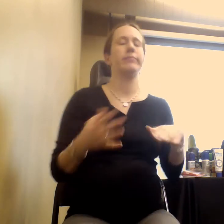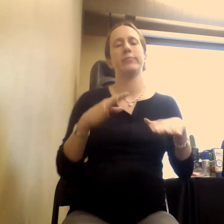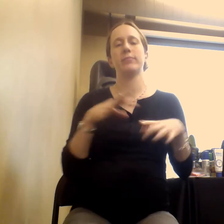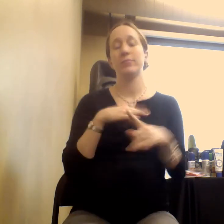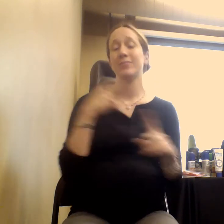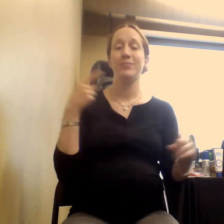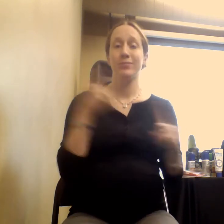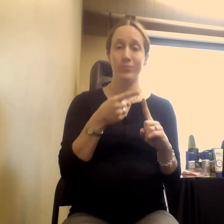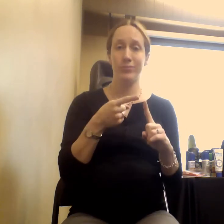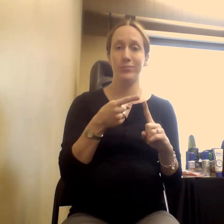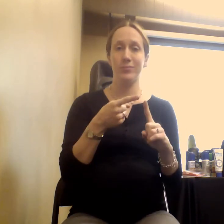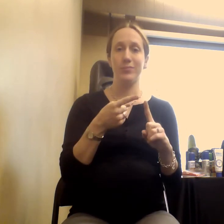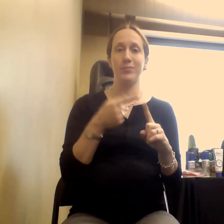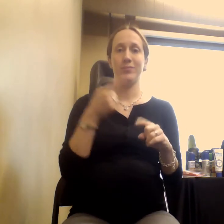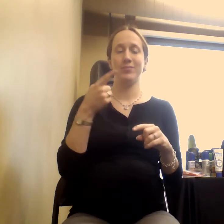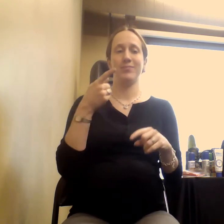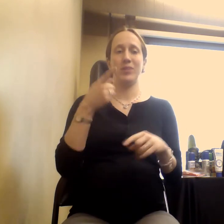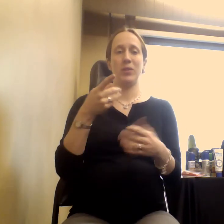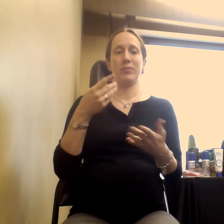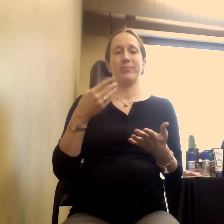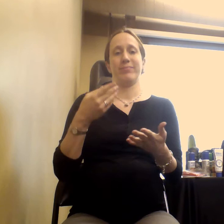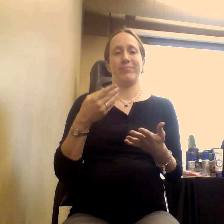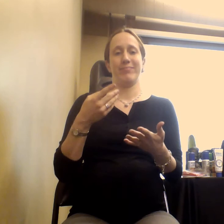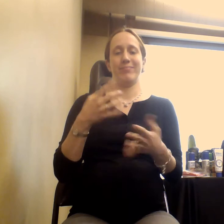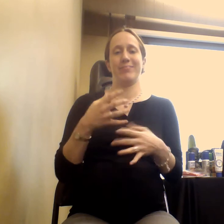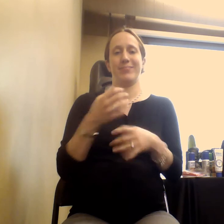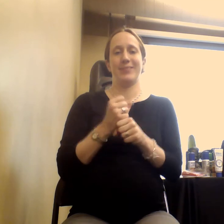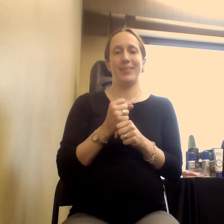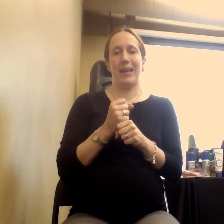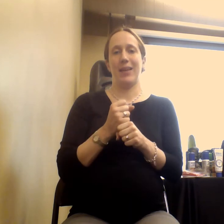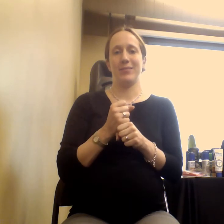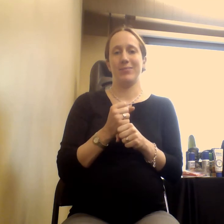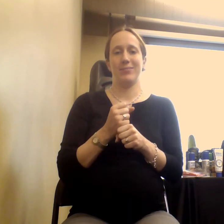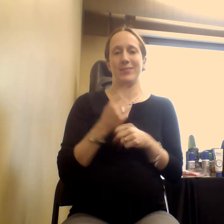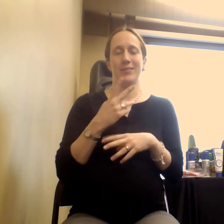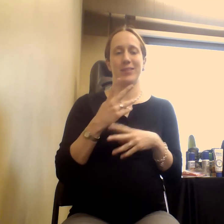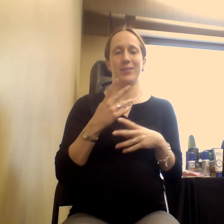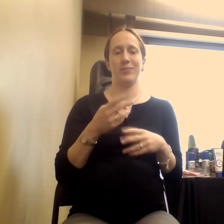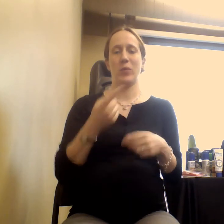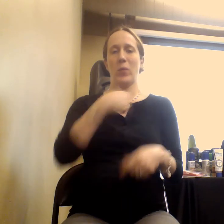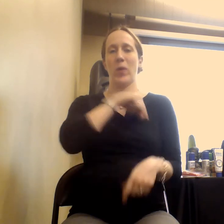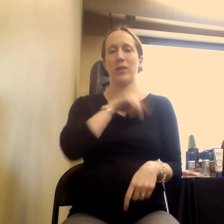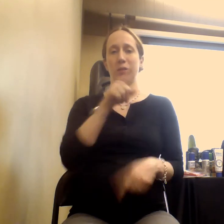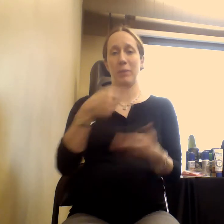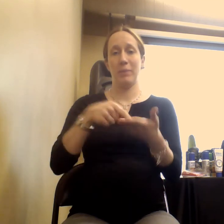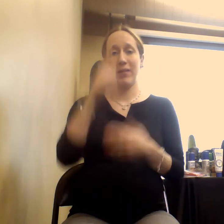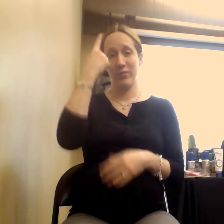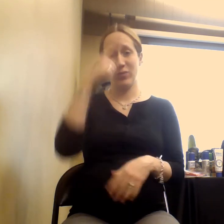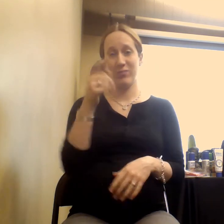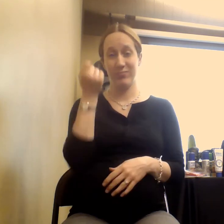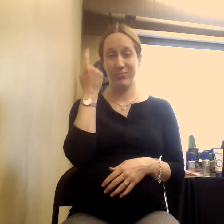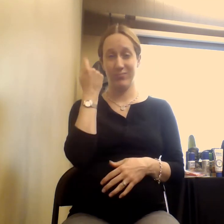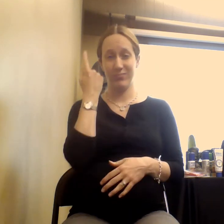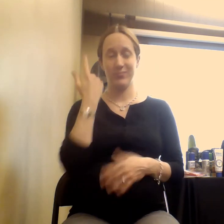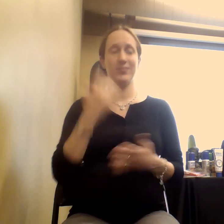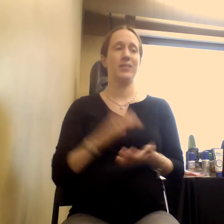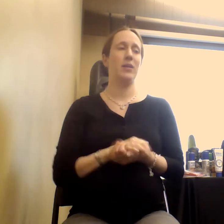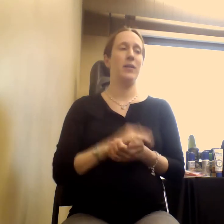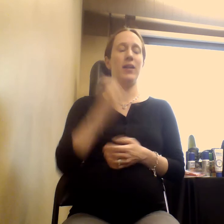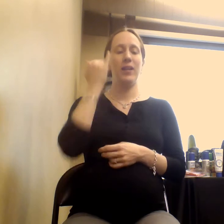for. I am going to have to replace these boots eventually. Will I get the exact same boot if they're still offering it? Absolutely, I'm going to